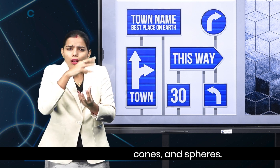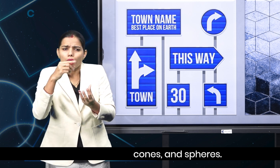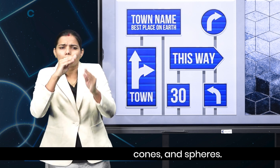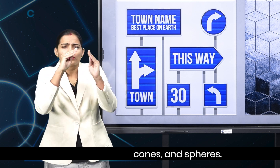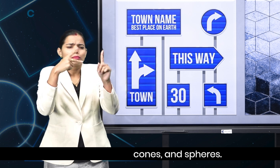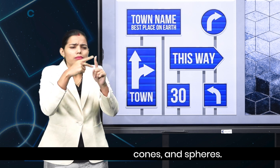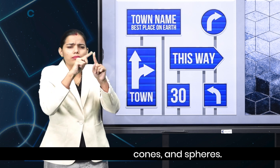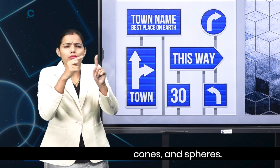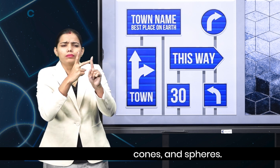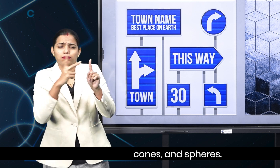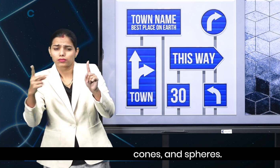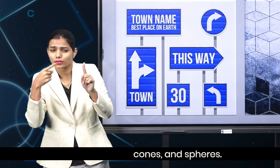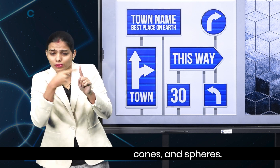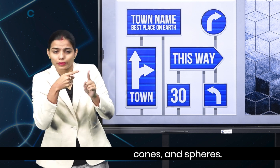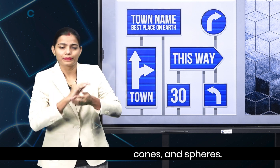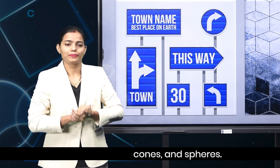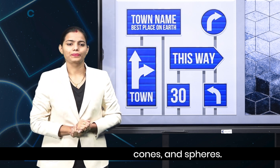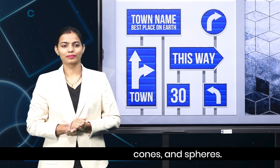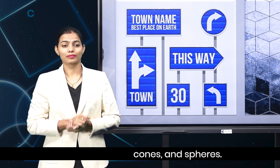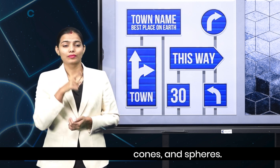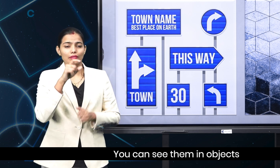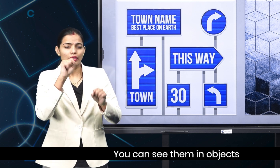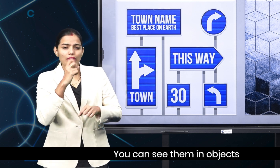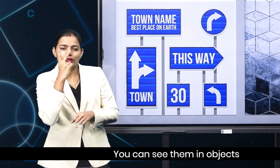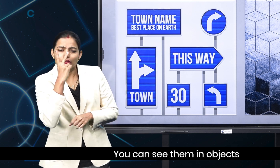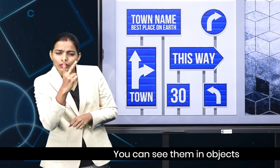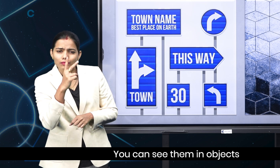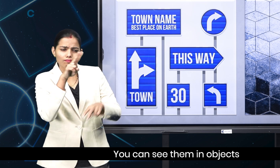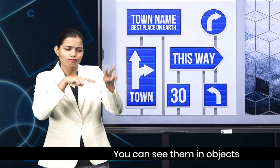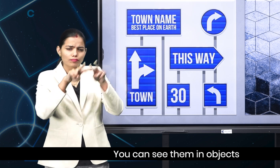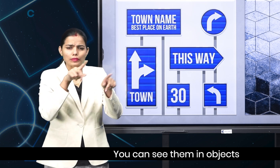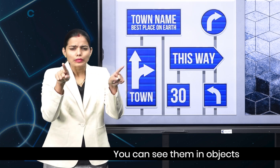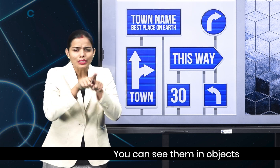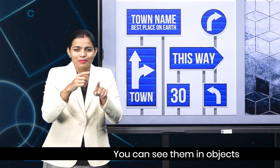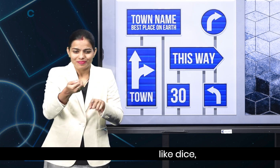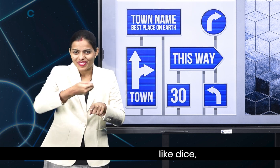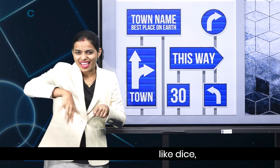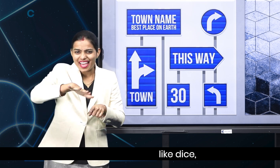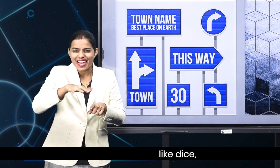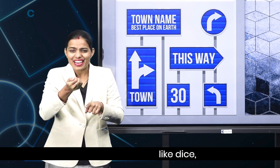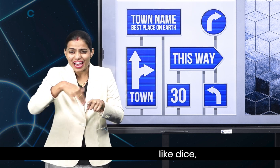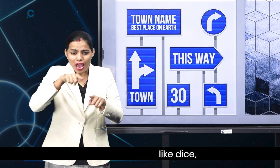cones, and spheres. You can see them in objects like